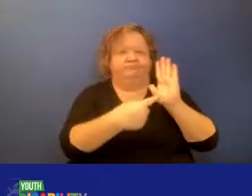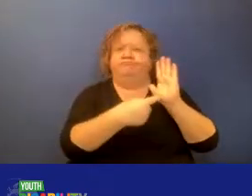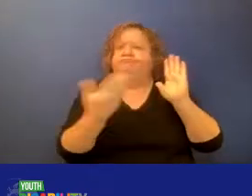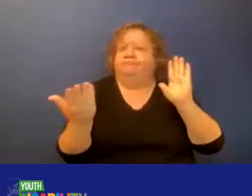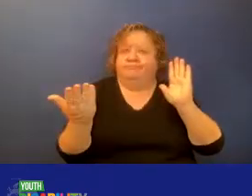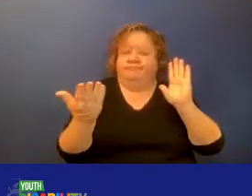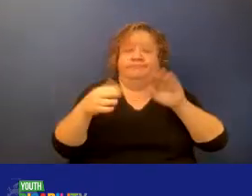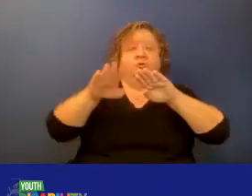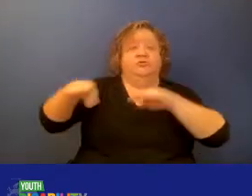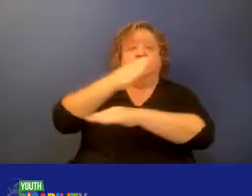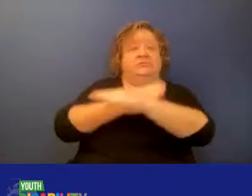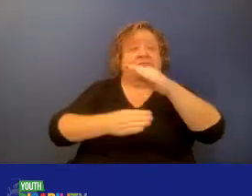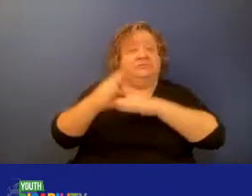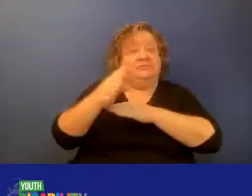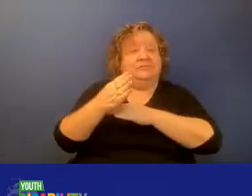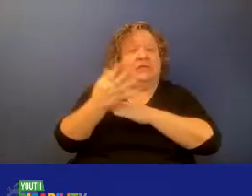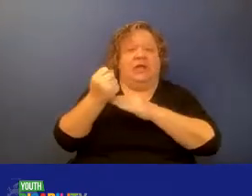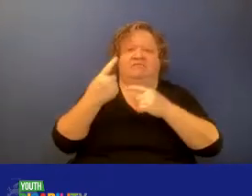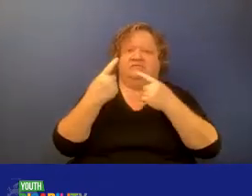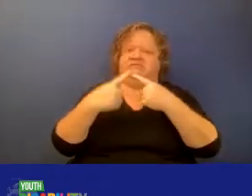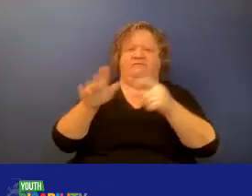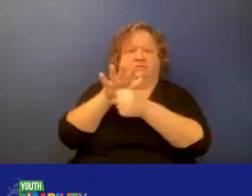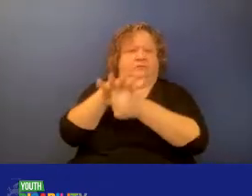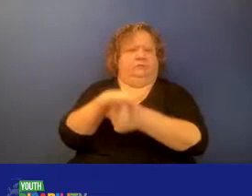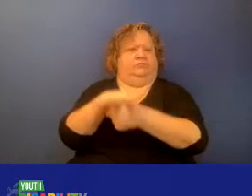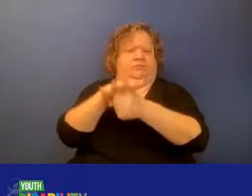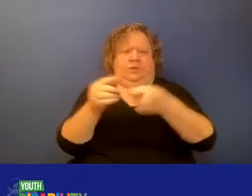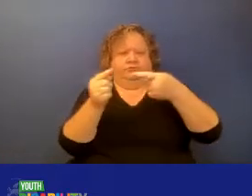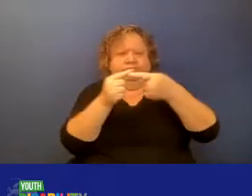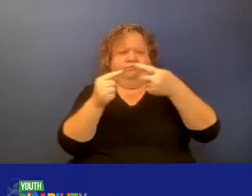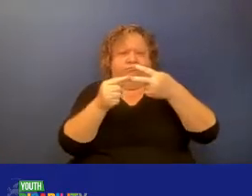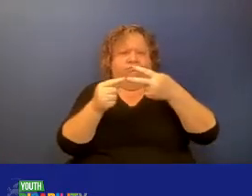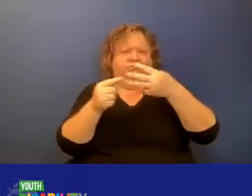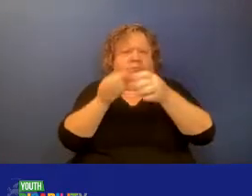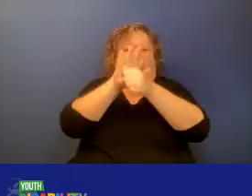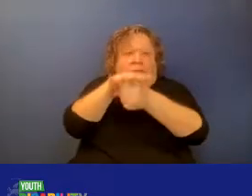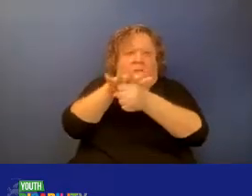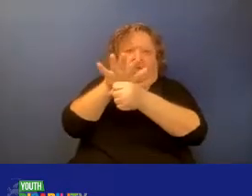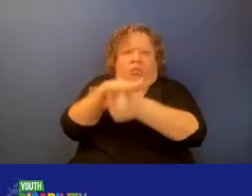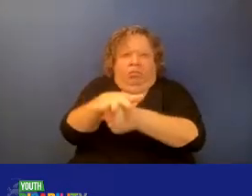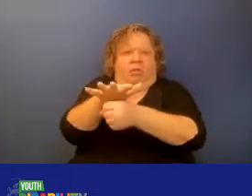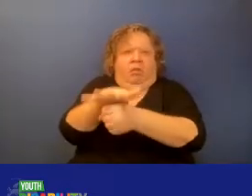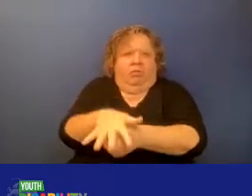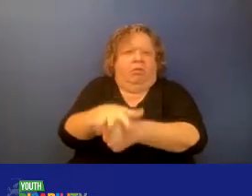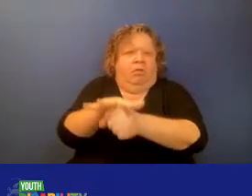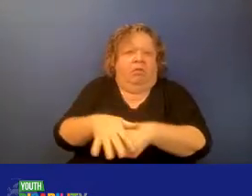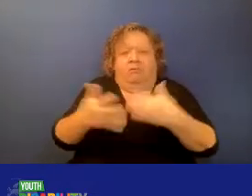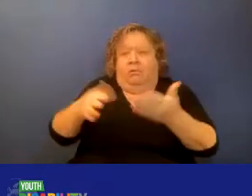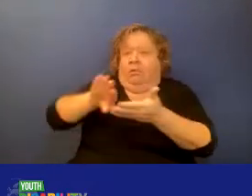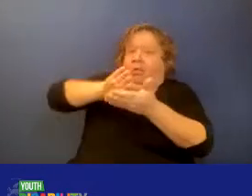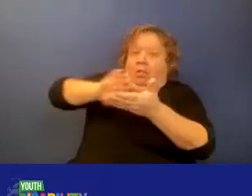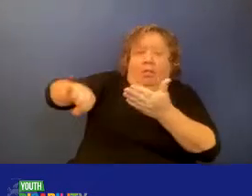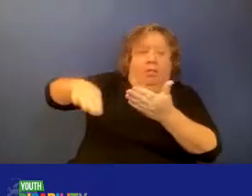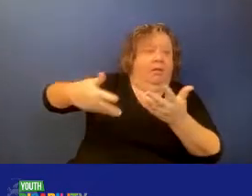discrimination, which generates patterns of social exclusion and vulnerability. This is particularly